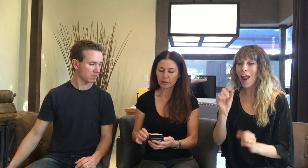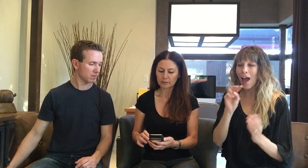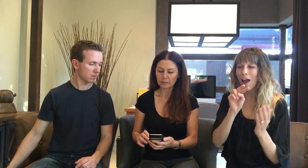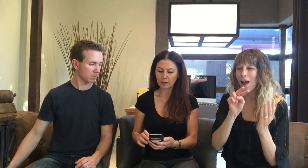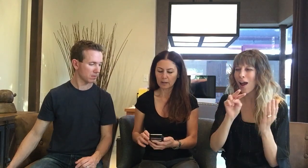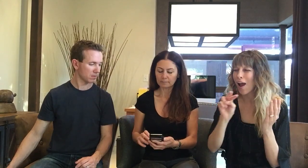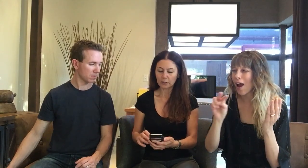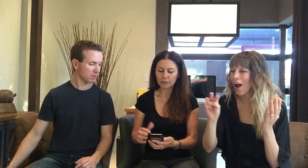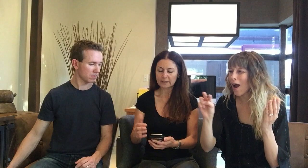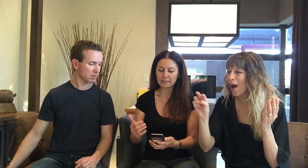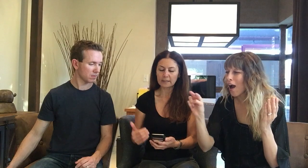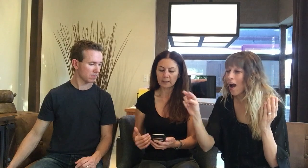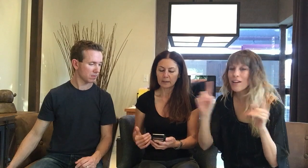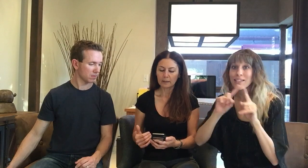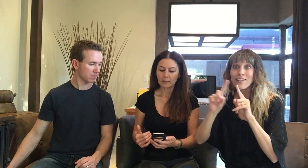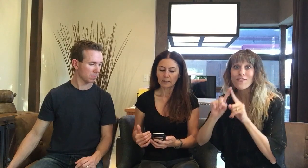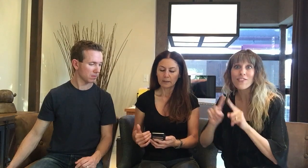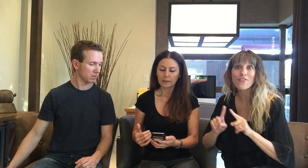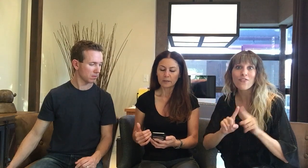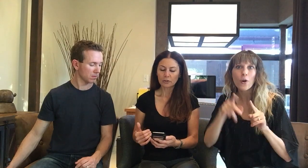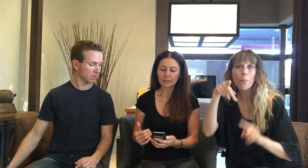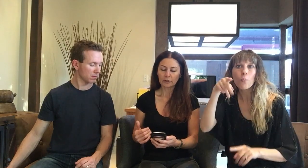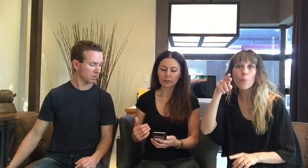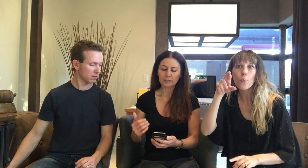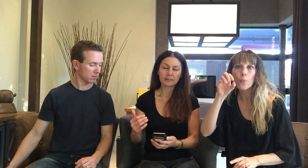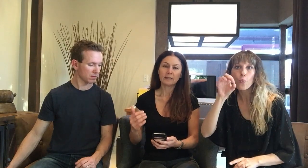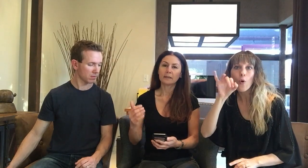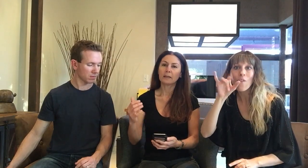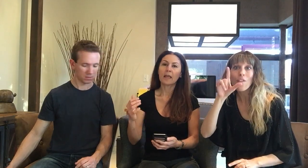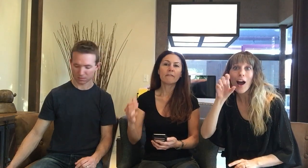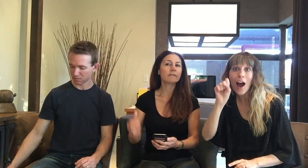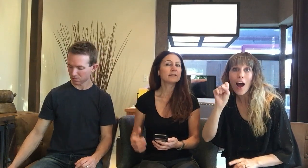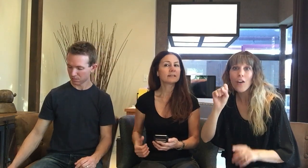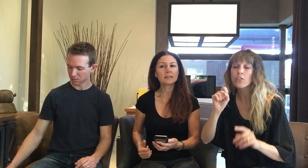start. You're going to see, initially you're going to see every